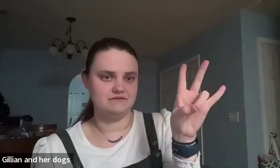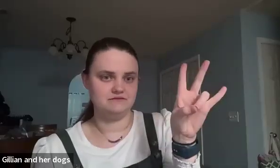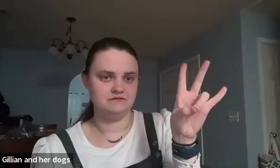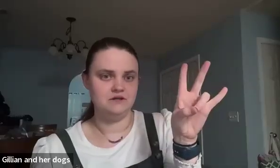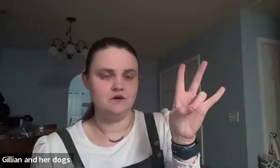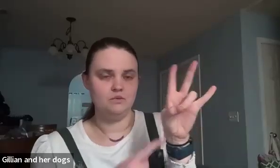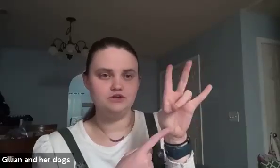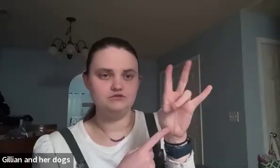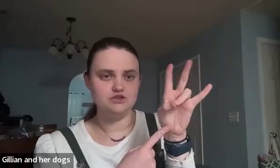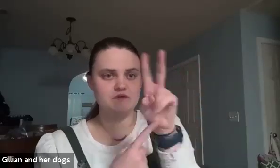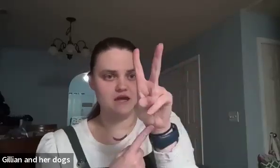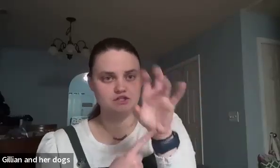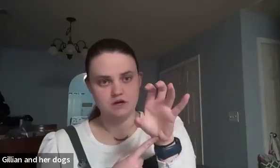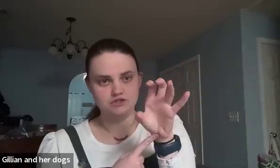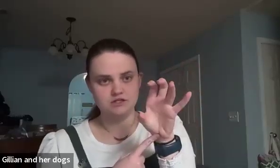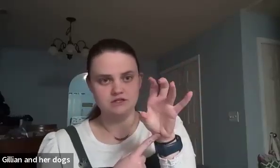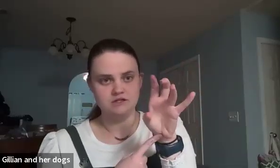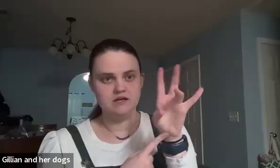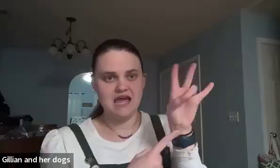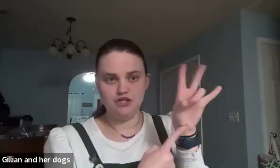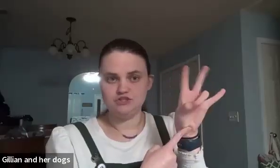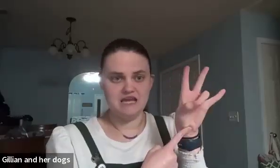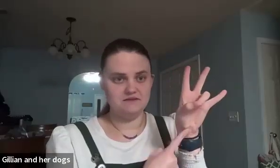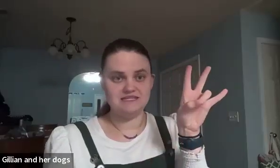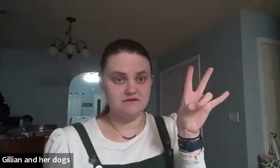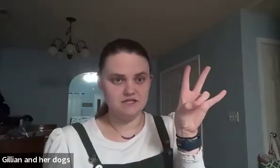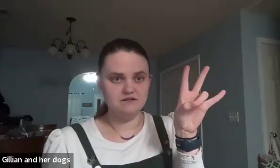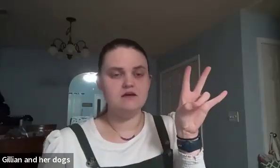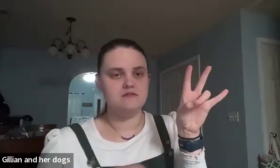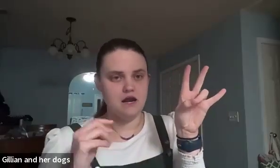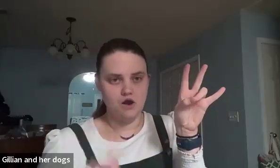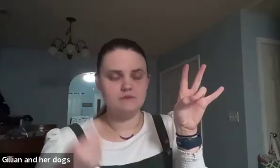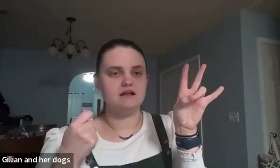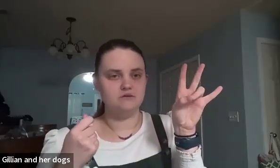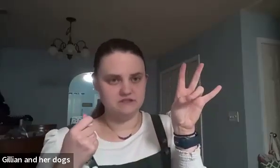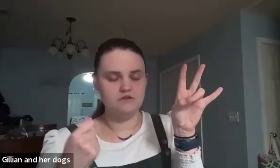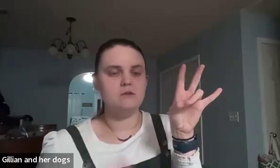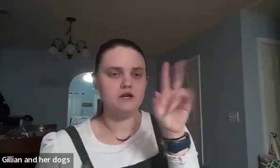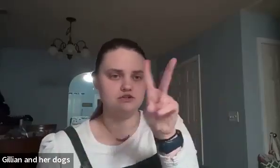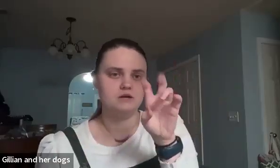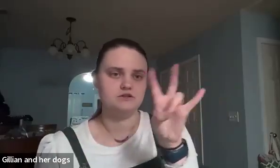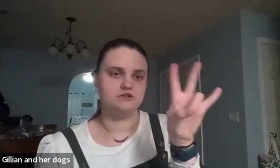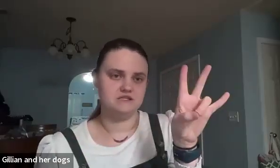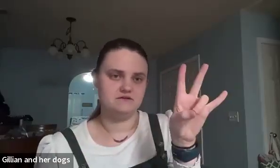207. When you do that 200 and you just add the 7, that automatically will tell them, okay, you're talking about